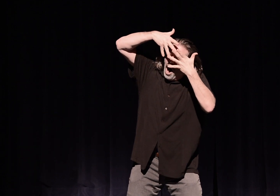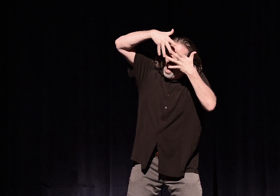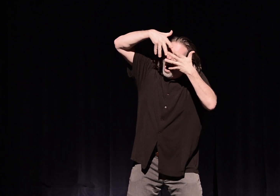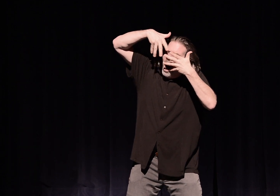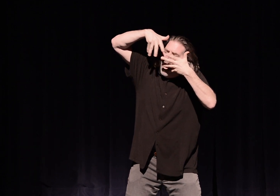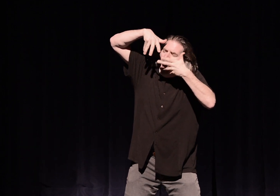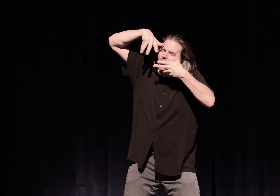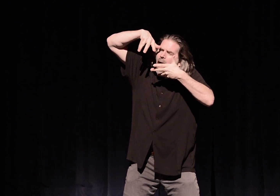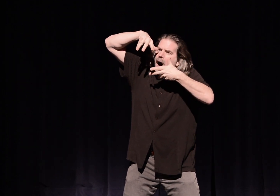Flying.